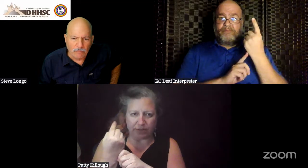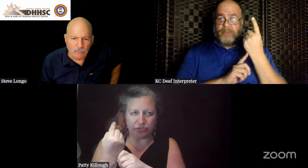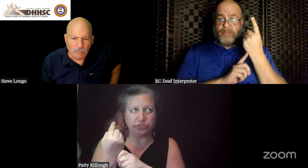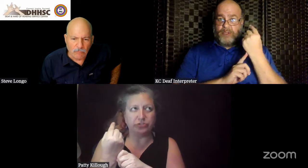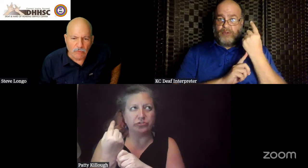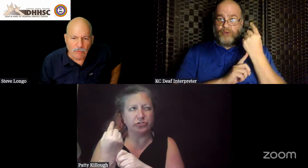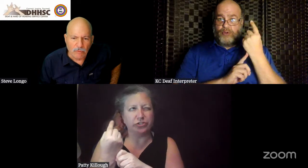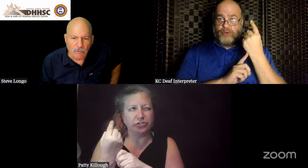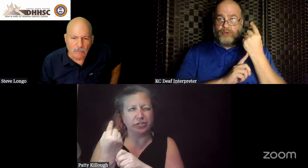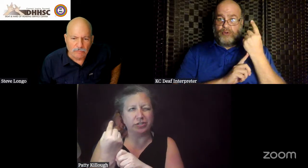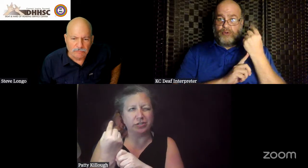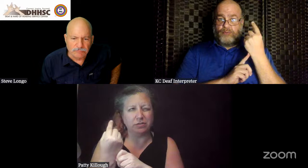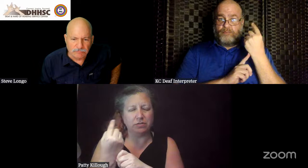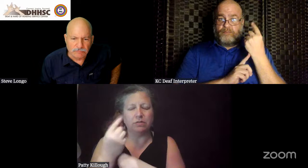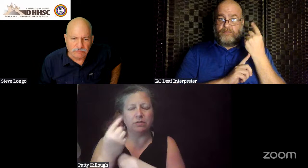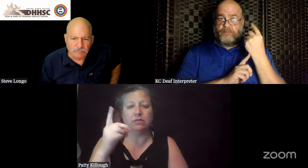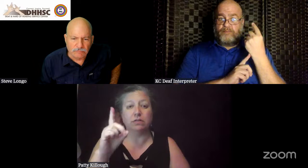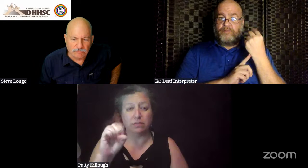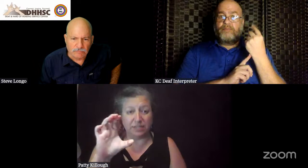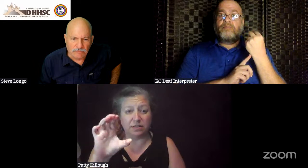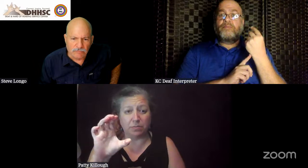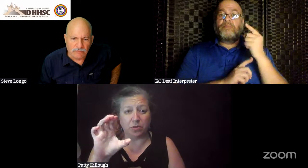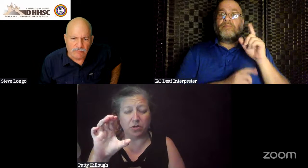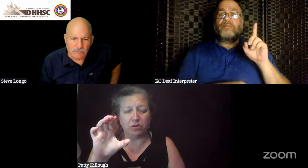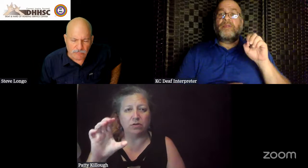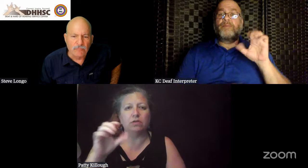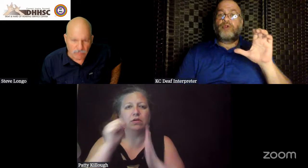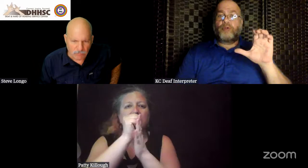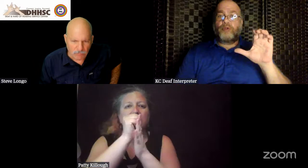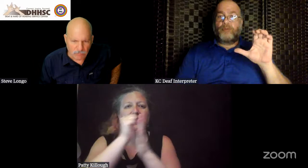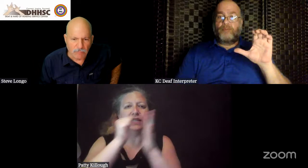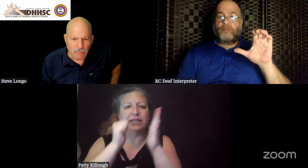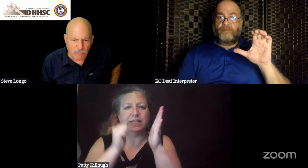Yes, last